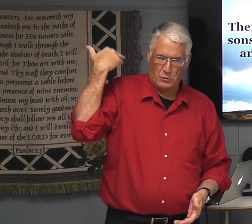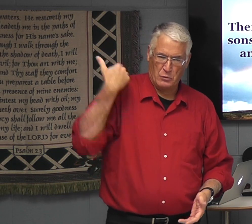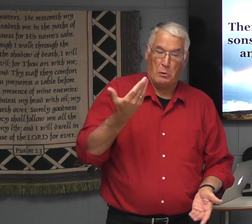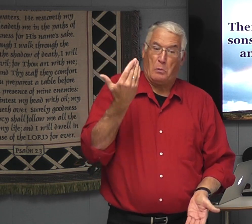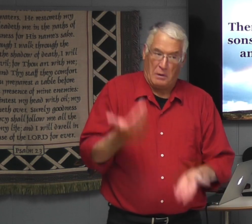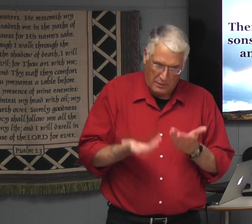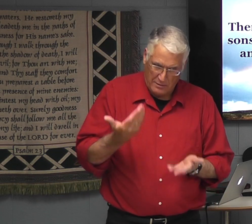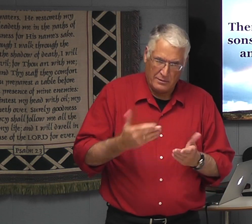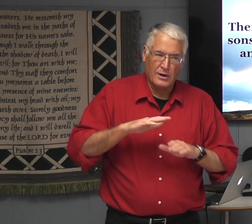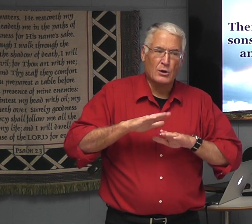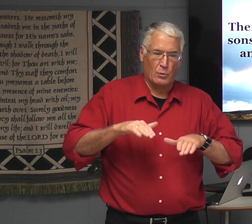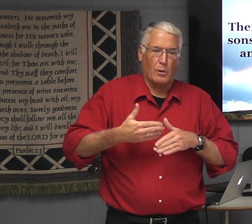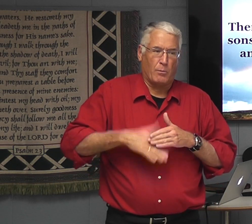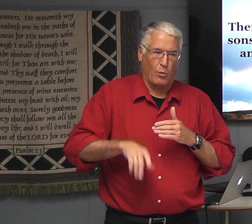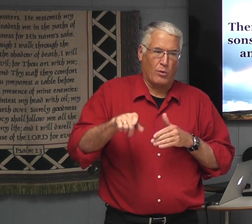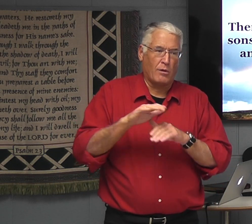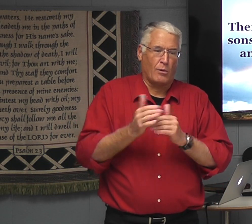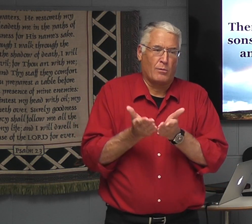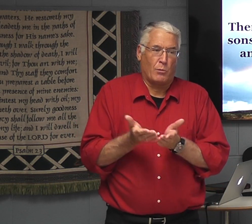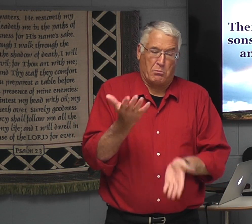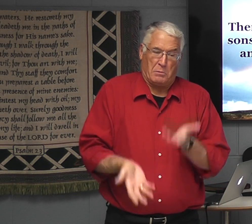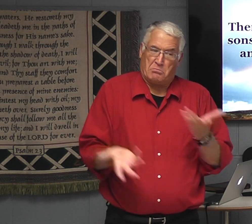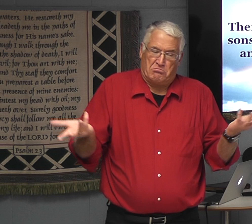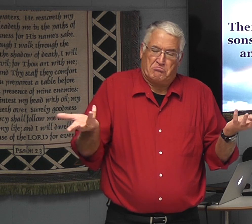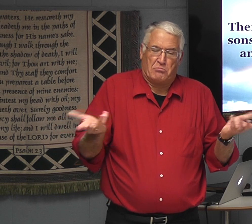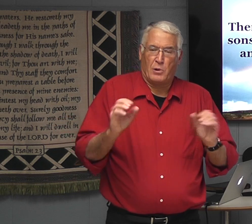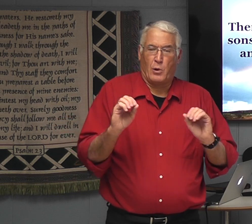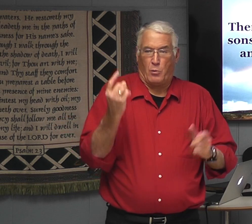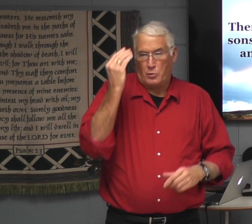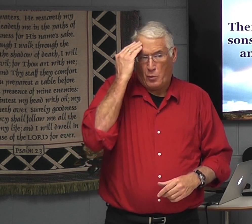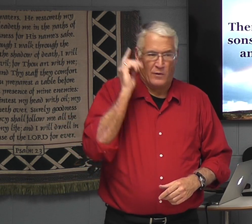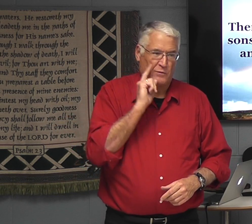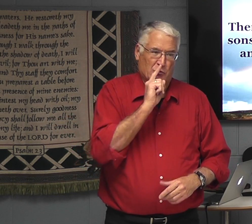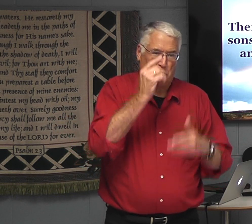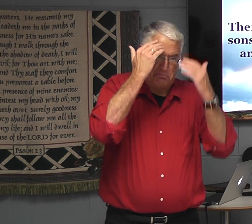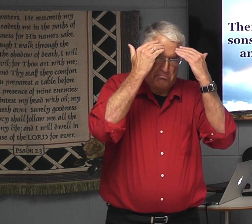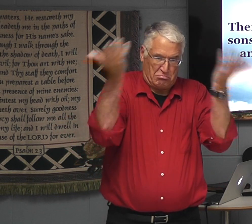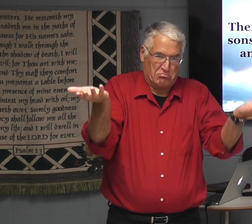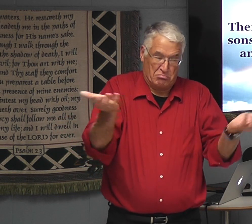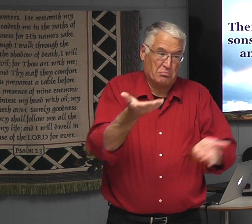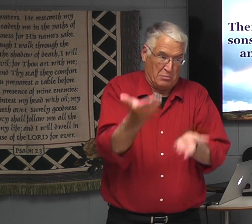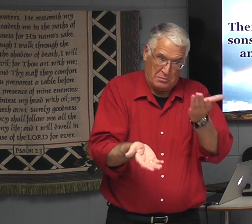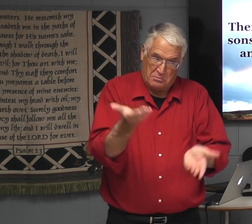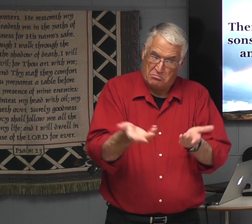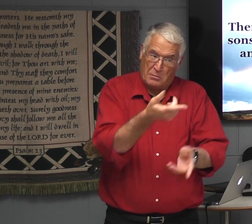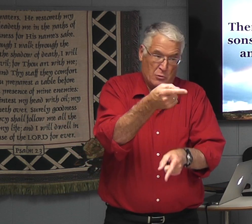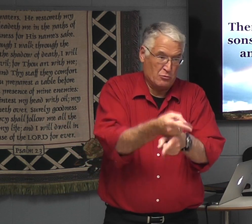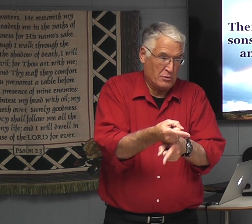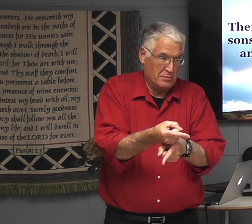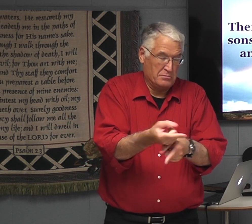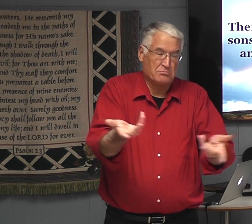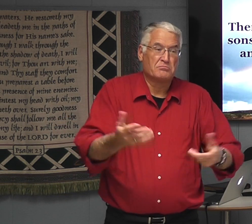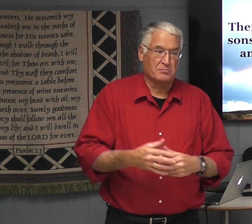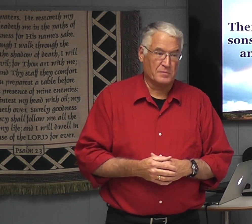So we have discussed that before about children being born while they were on the boat. We don't know that for sure. Maybe. You might be